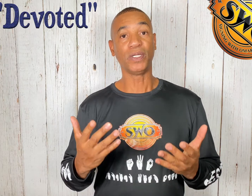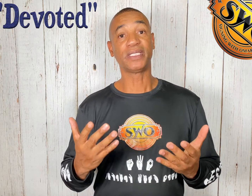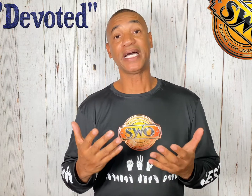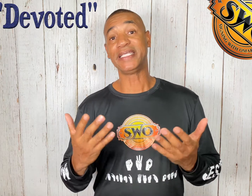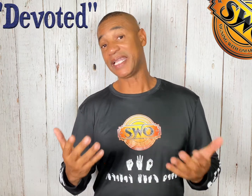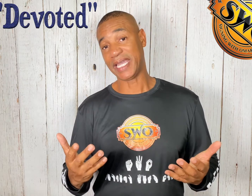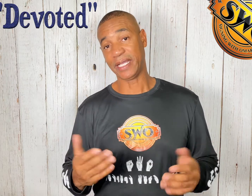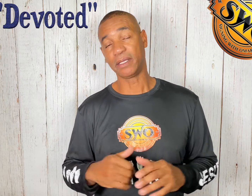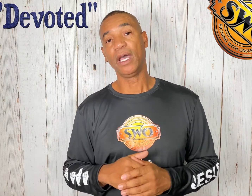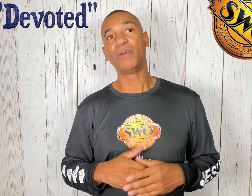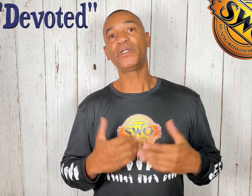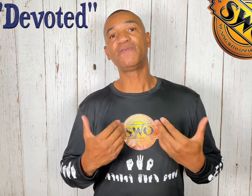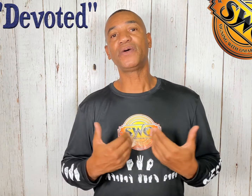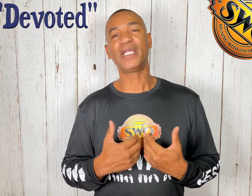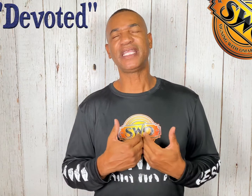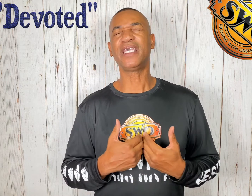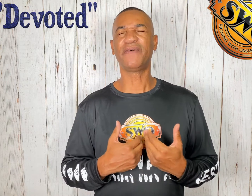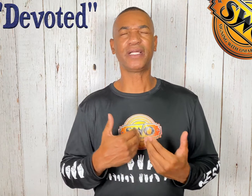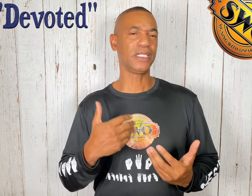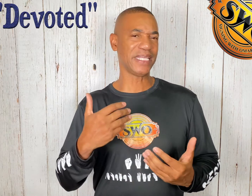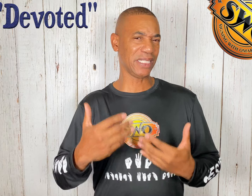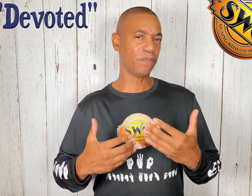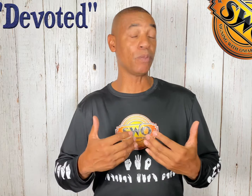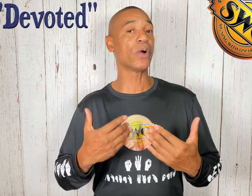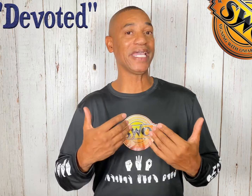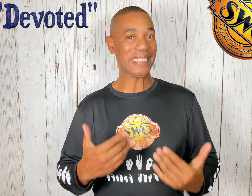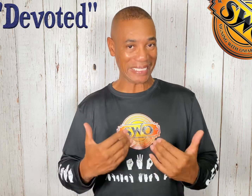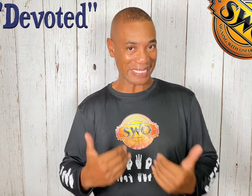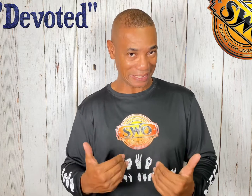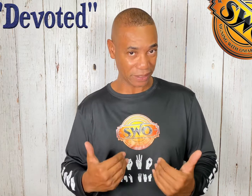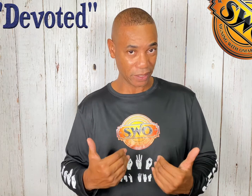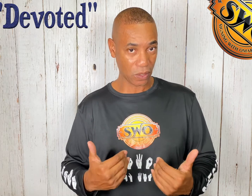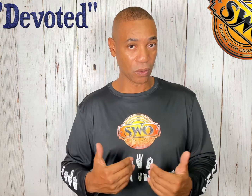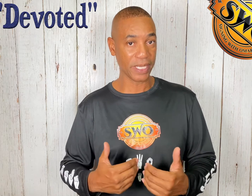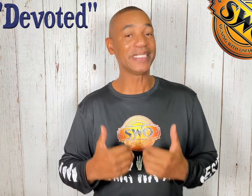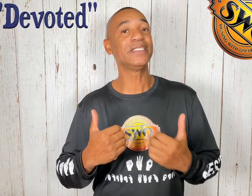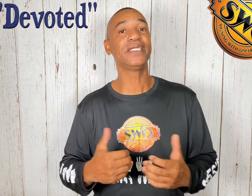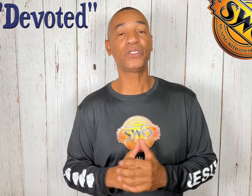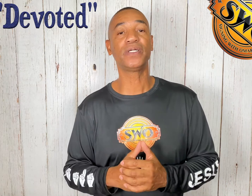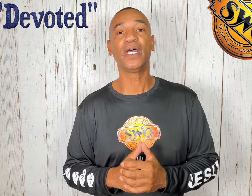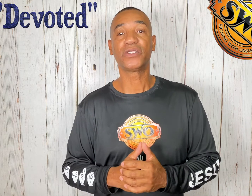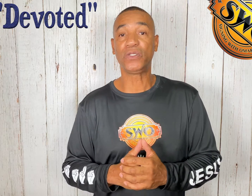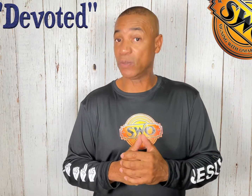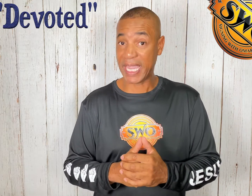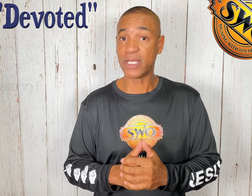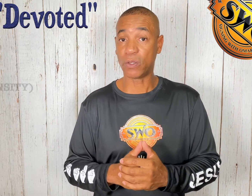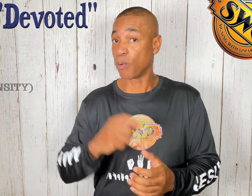sign dedicated. But with devoted, I think of it as a little bit more intense or intensity to it. So you can do